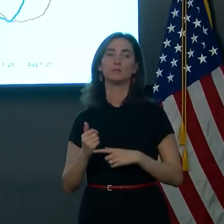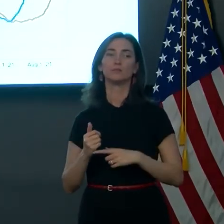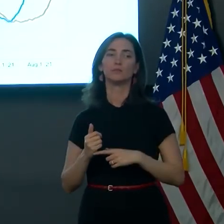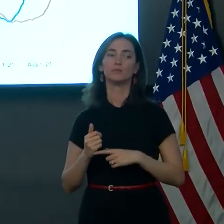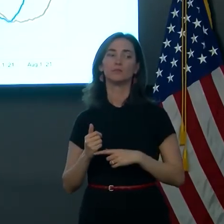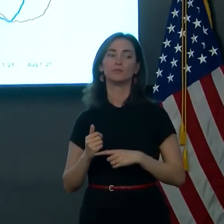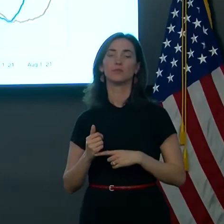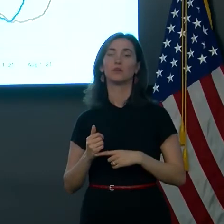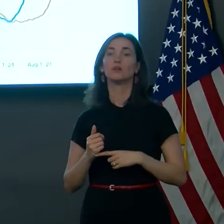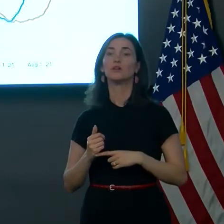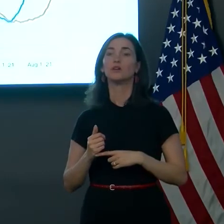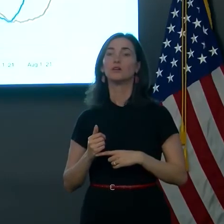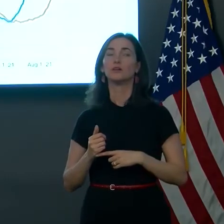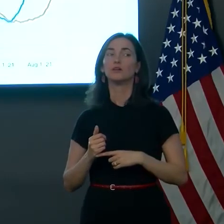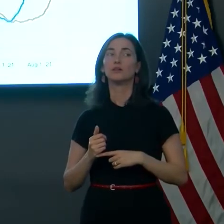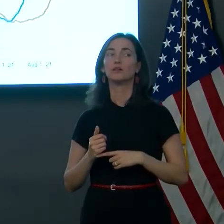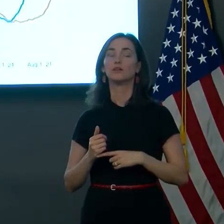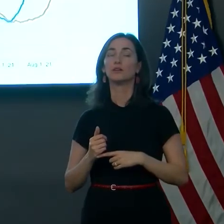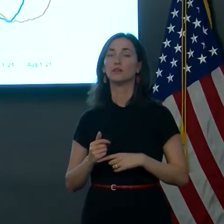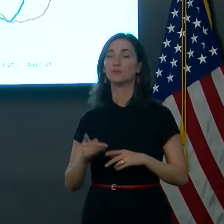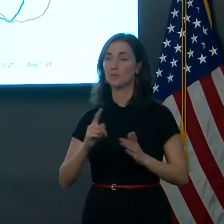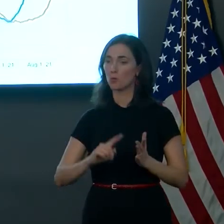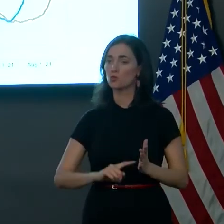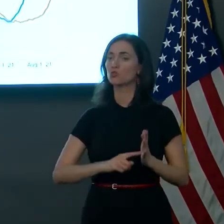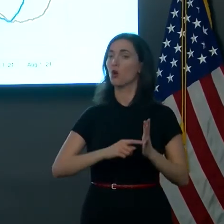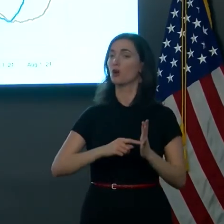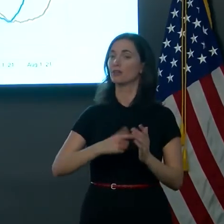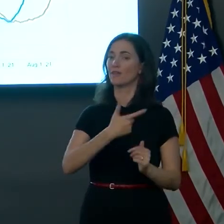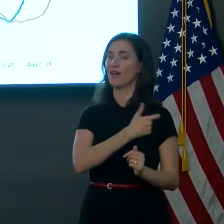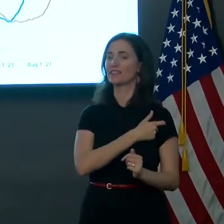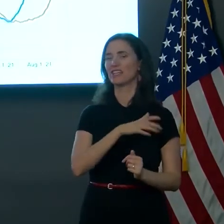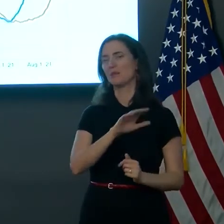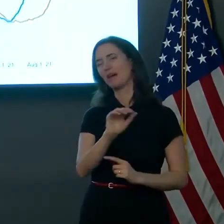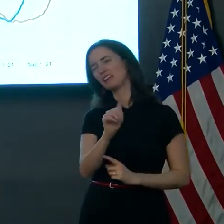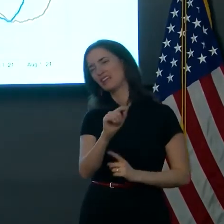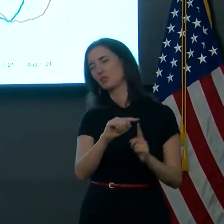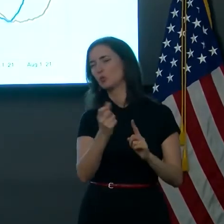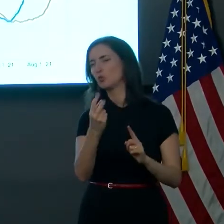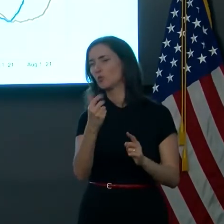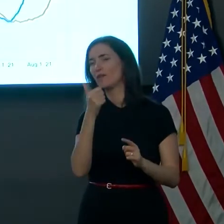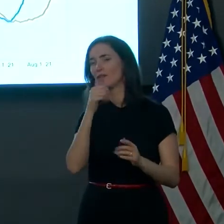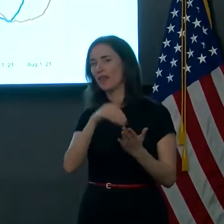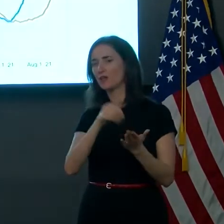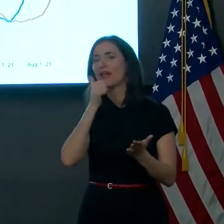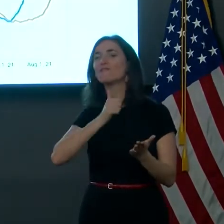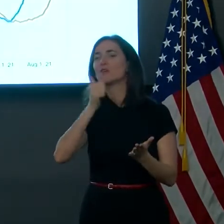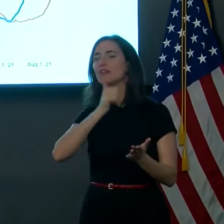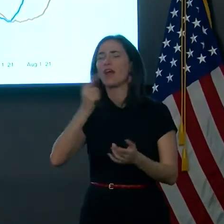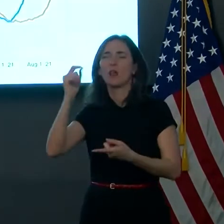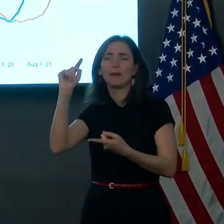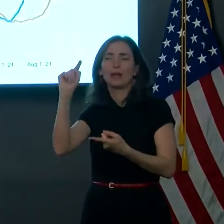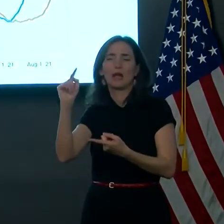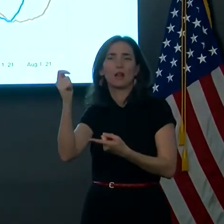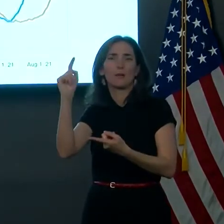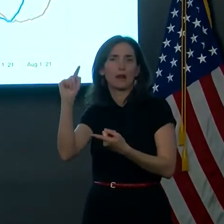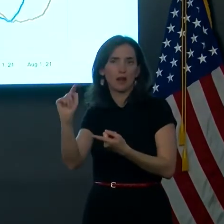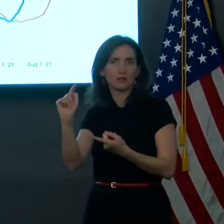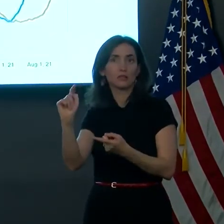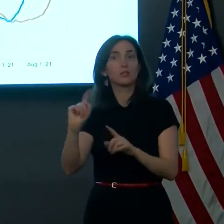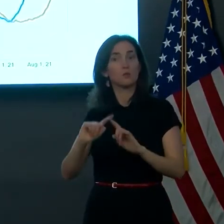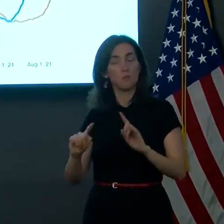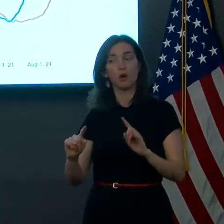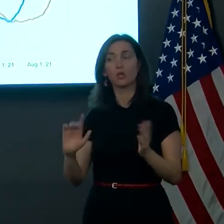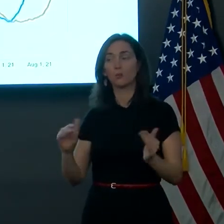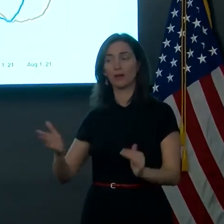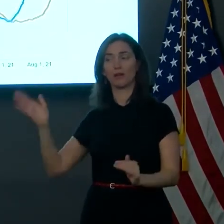12,000 Louisianans starting the vaccine series every day. That's down just a tick. But it still is an